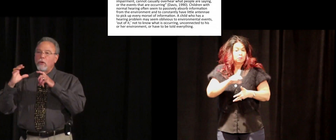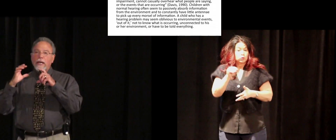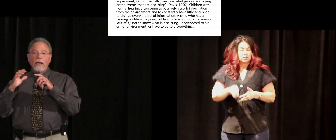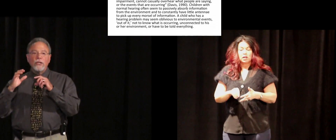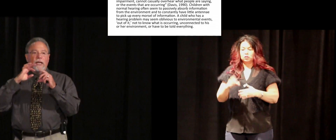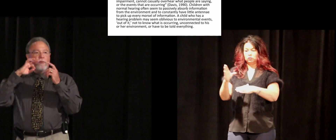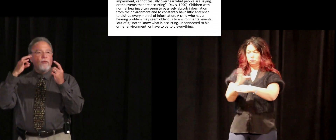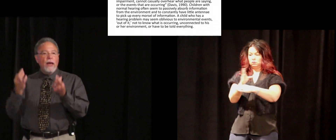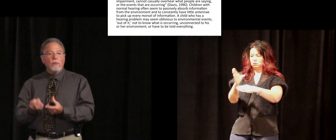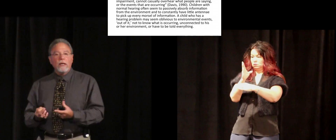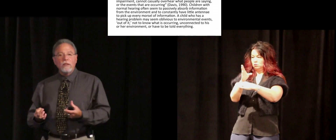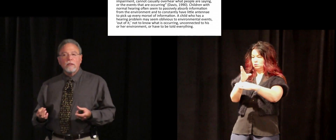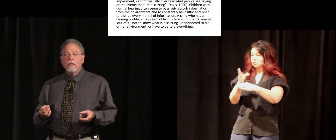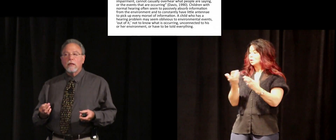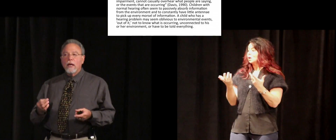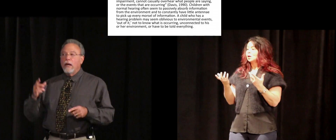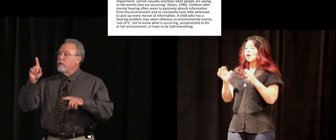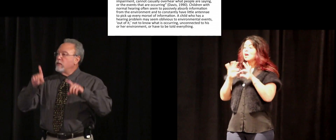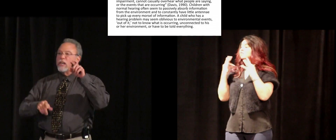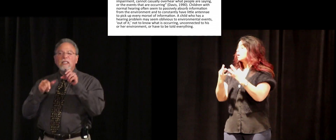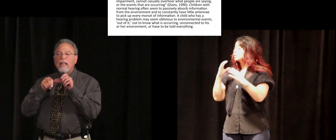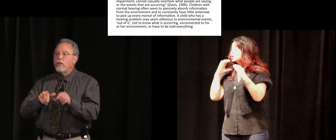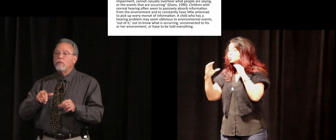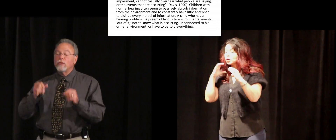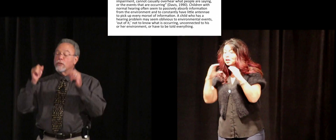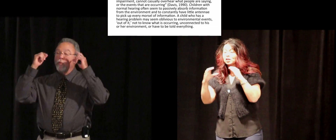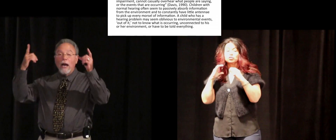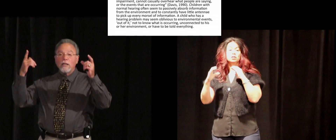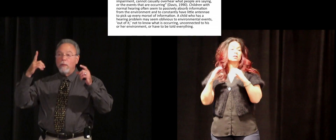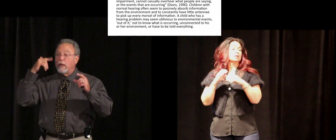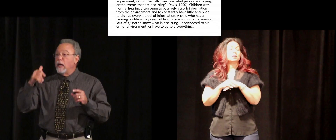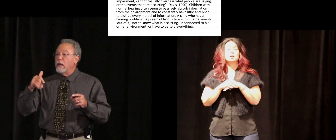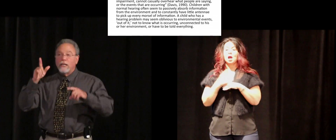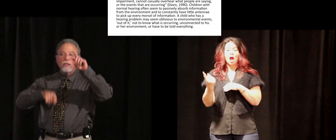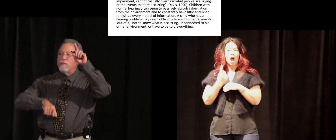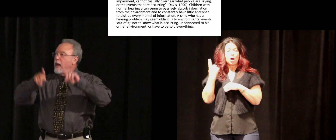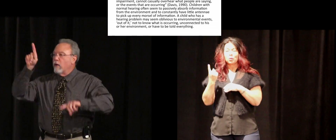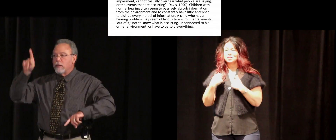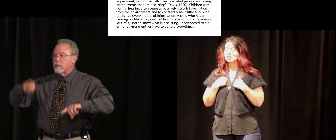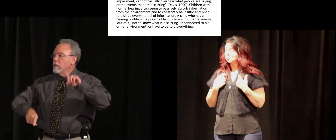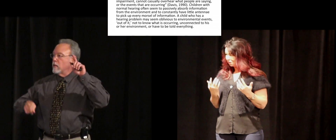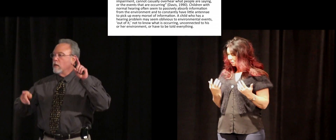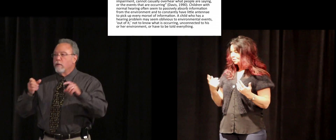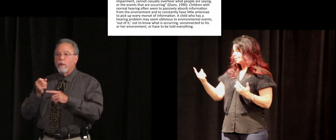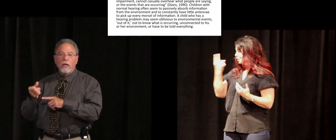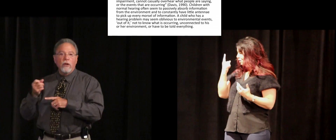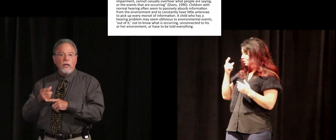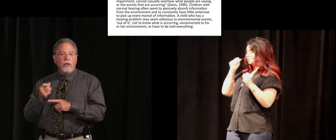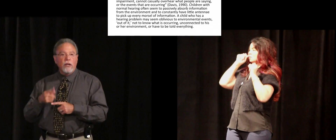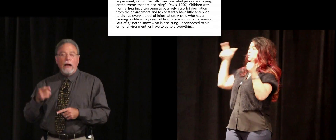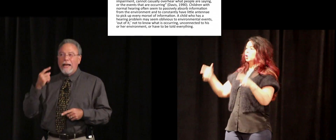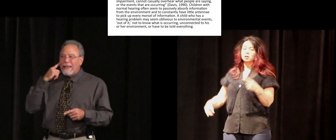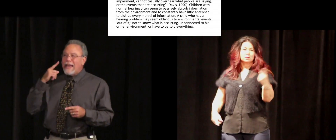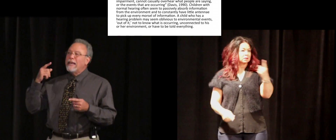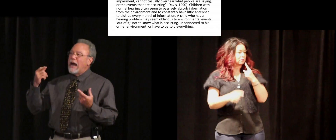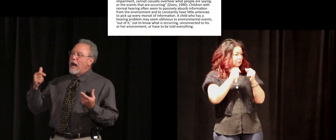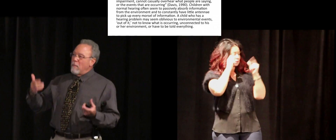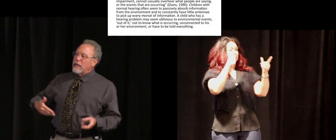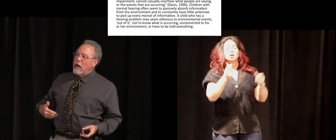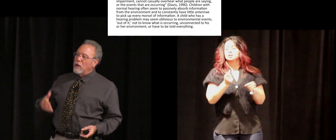wow, who had conflicting advice from the academic community about what to do with your kid? And they all raise their hands.